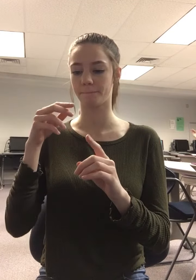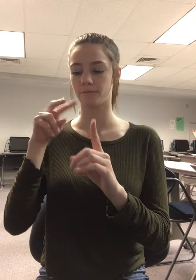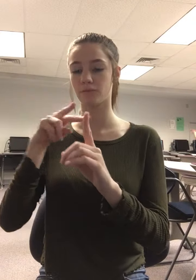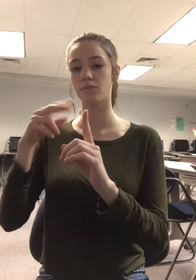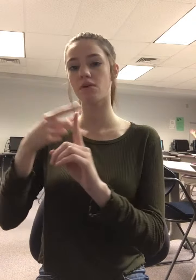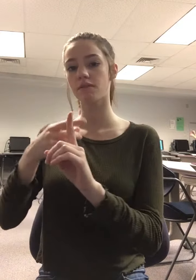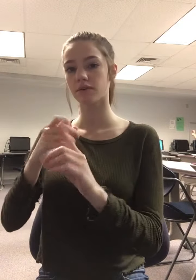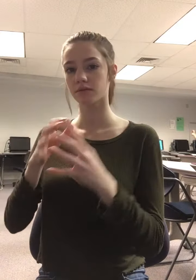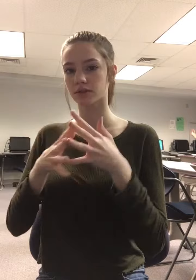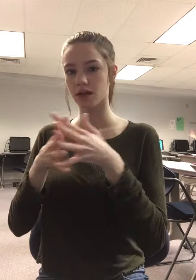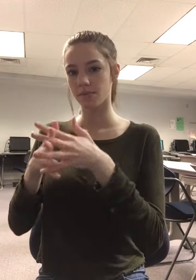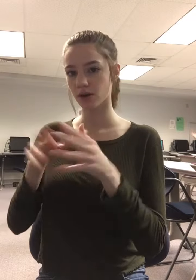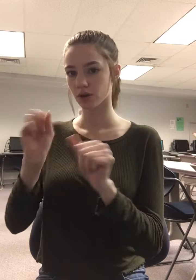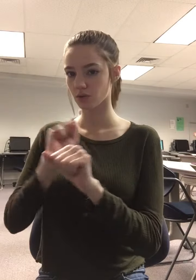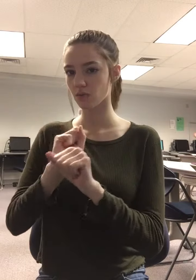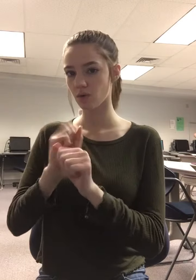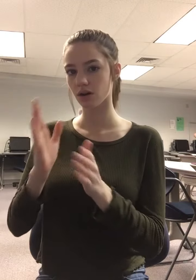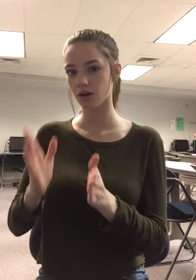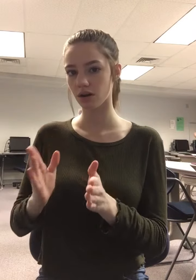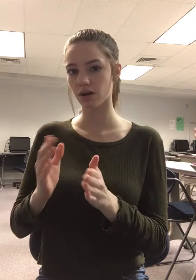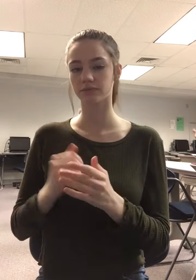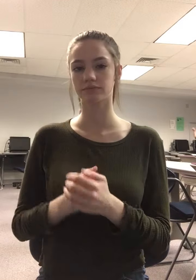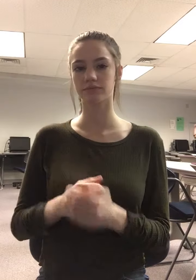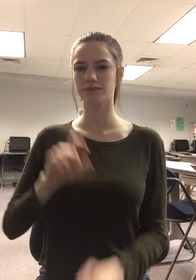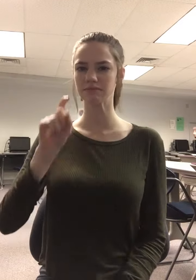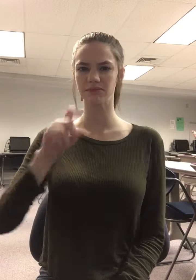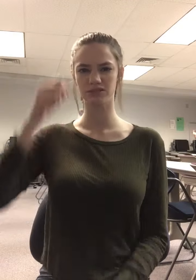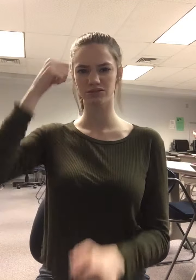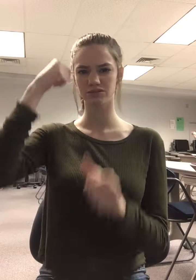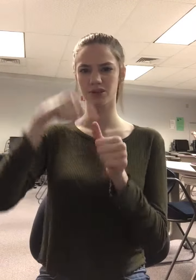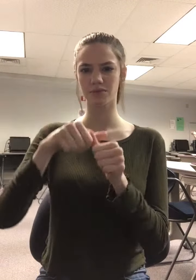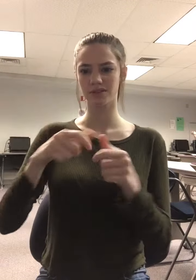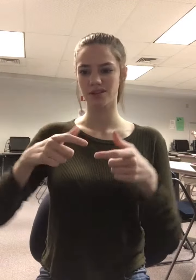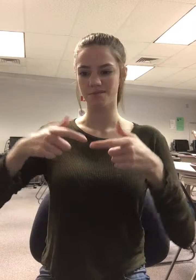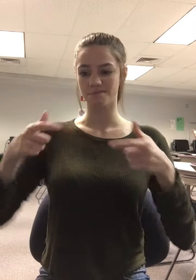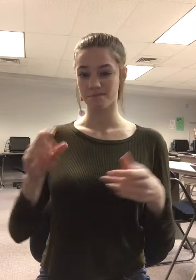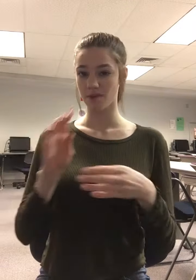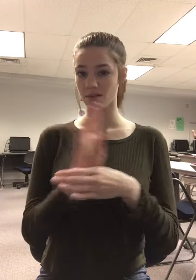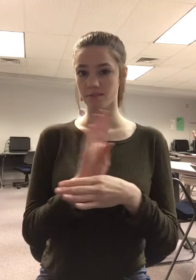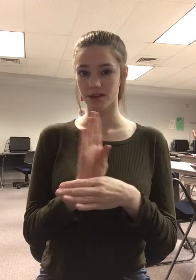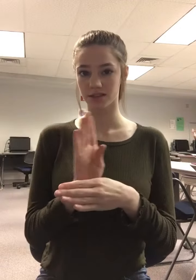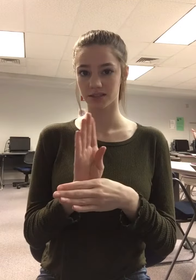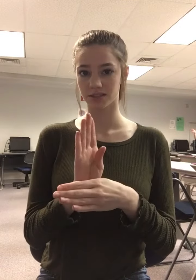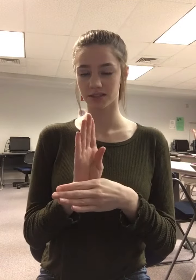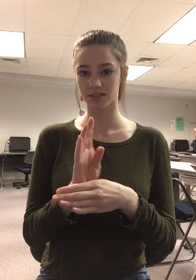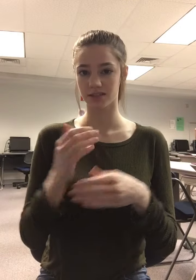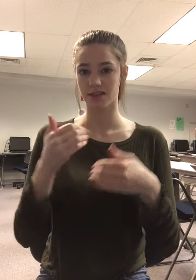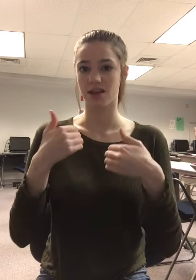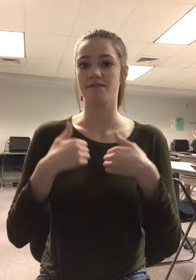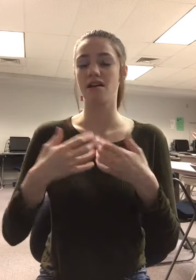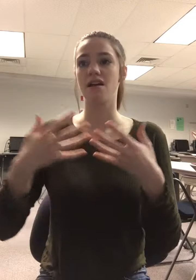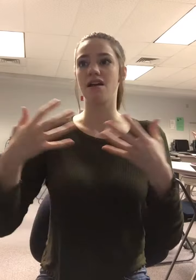worker. We have to remember that big business did a tremendous amount for